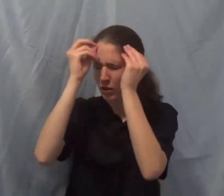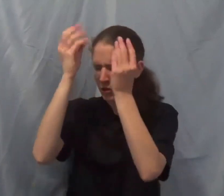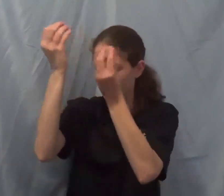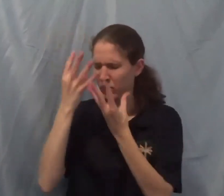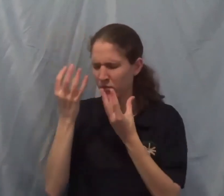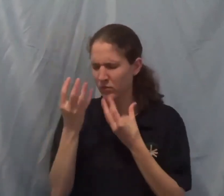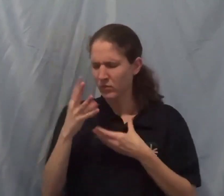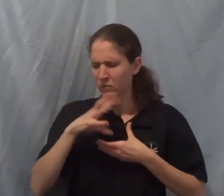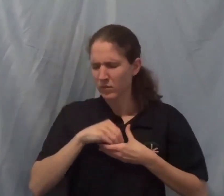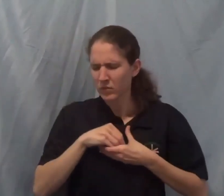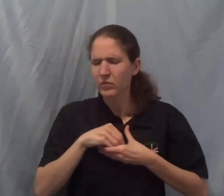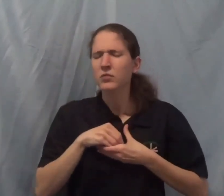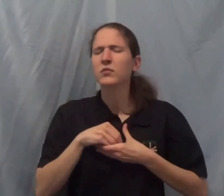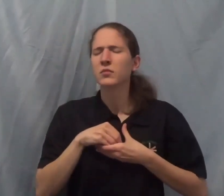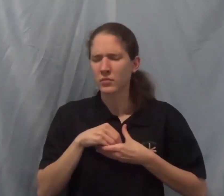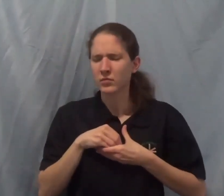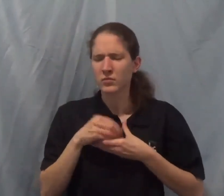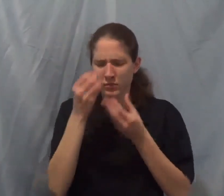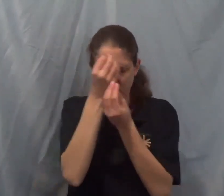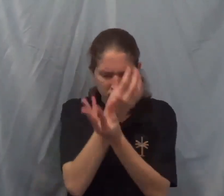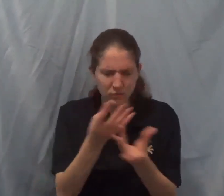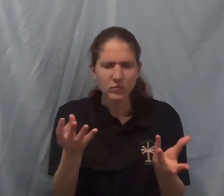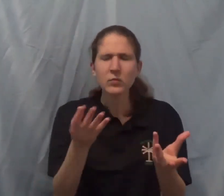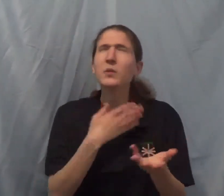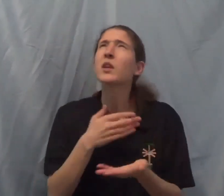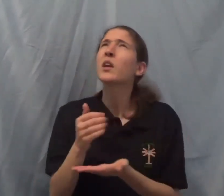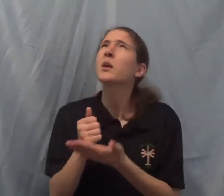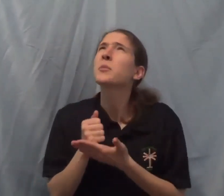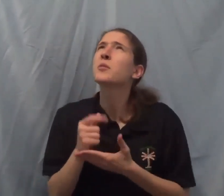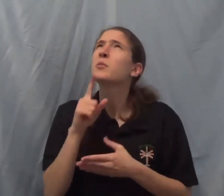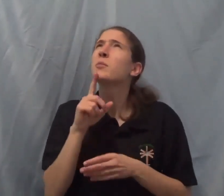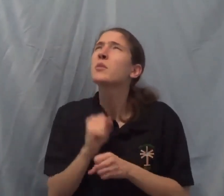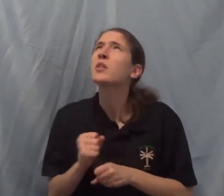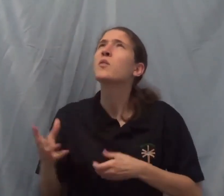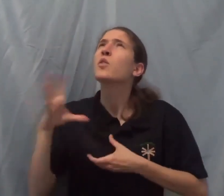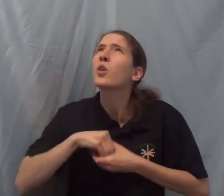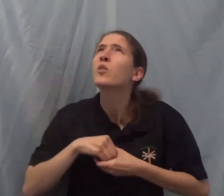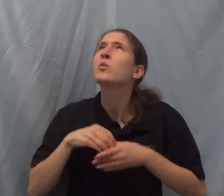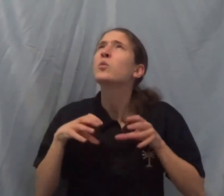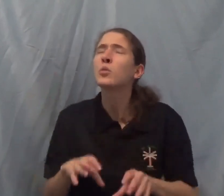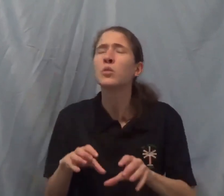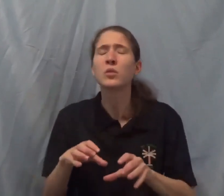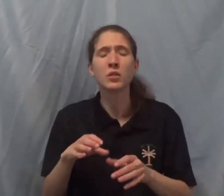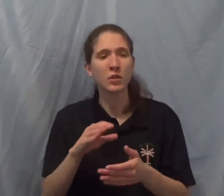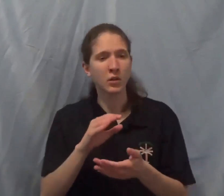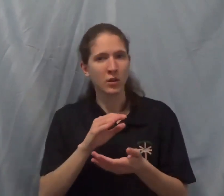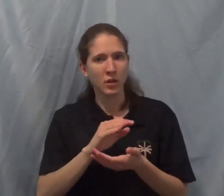My Immaculate Mother, St. Joseph, my Father and Lord, my guardian angel, intercede for me. Holy Mary, our hope, handmaid of the Lord.